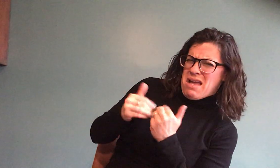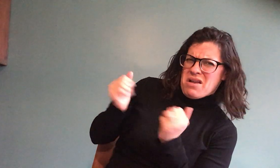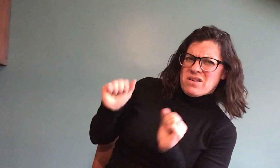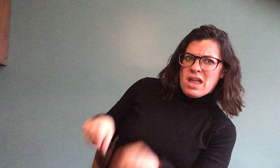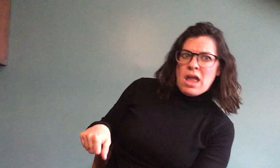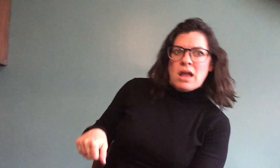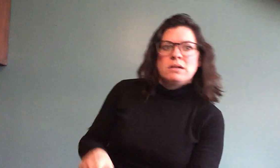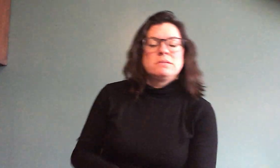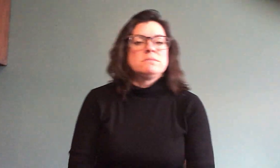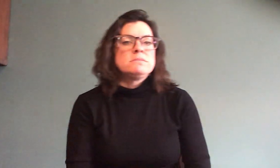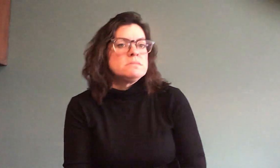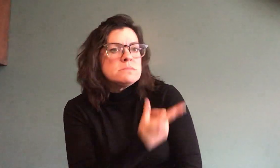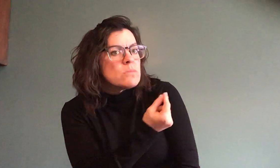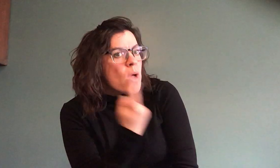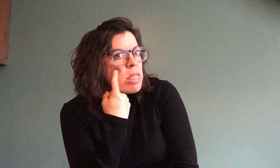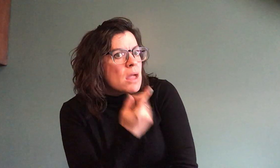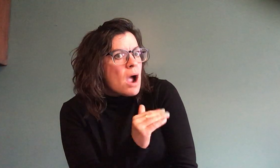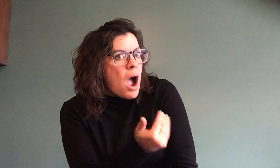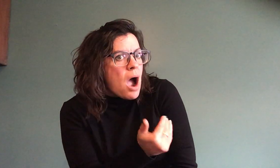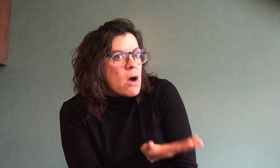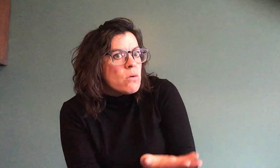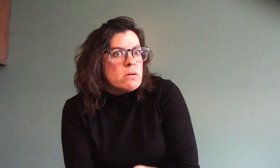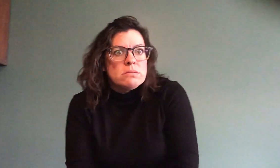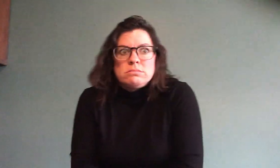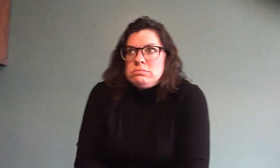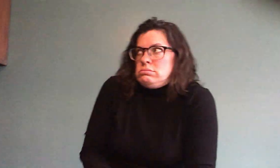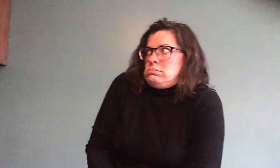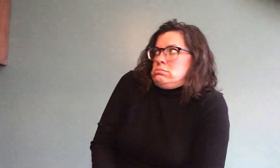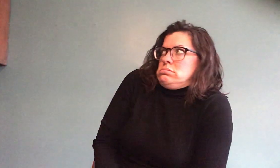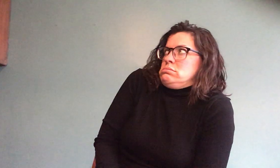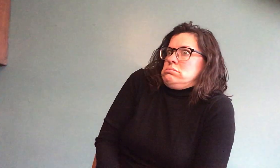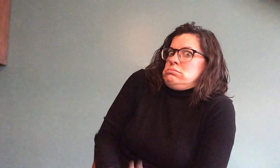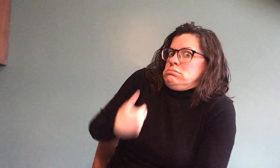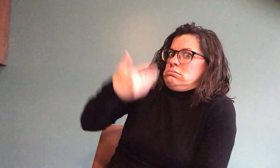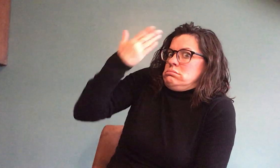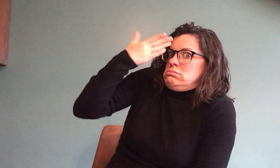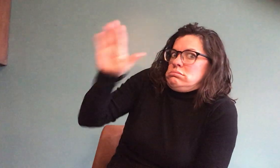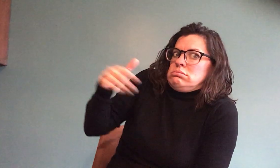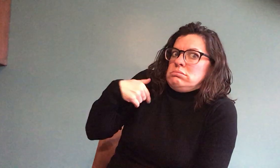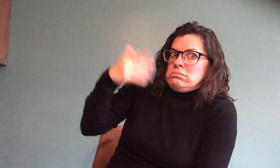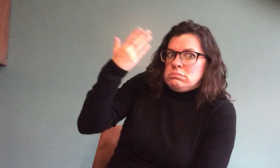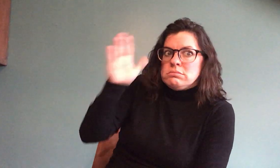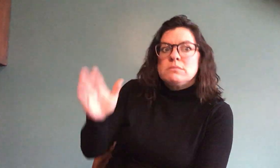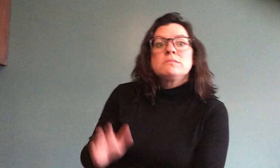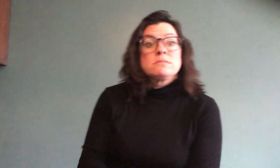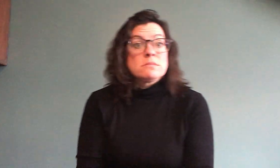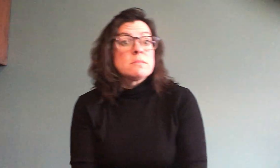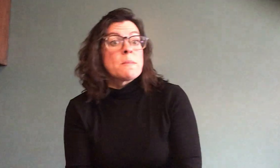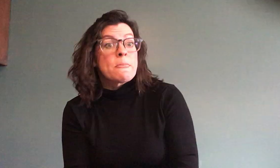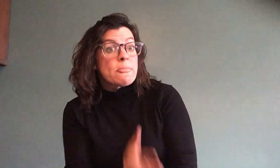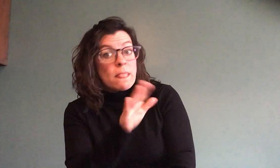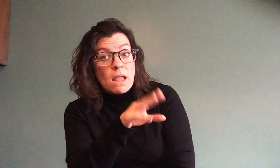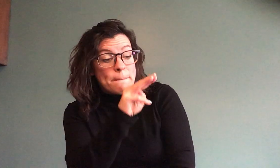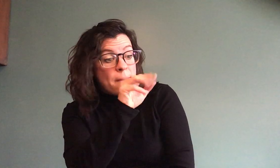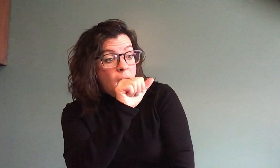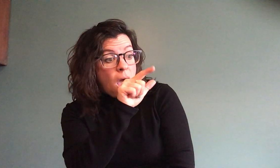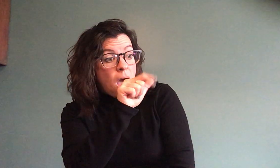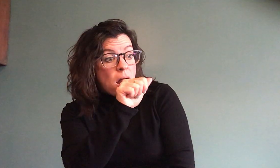I don't really know. Oh, If you you get don't really too close to know. it. What is it, Malachi? If you get too close to it, it can hit you. What can hit